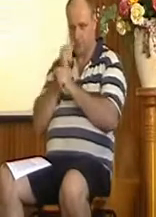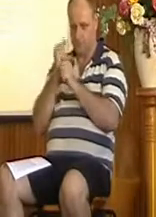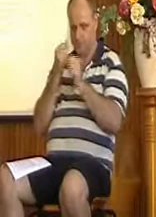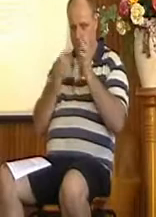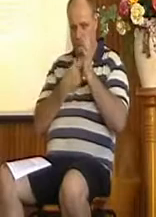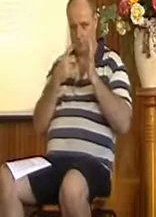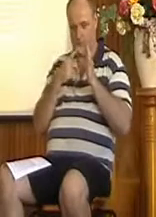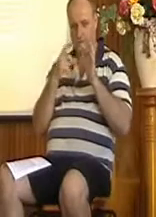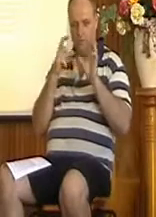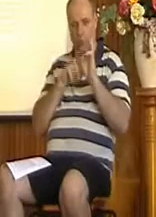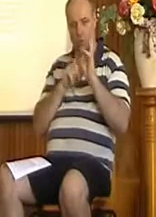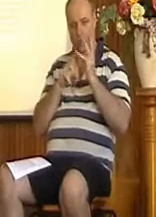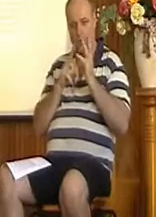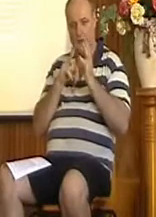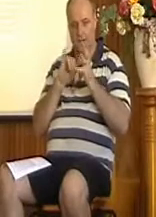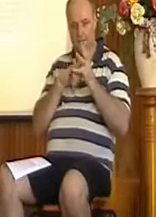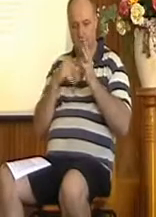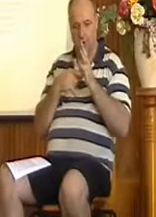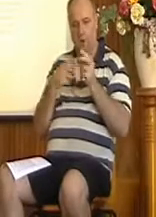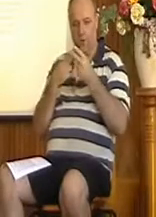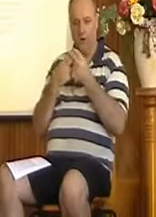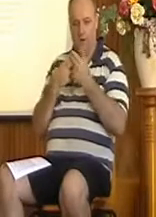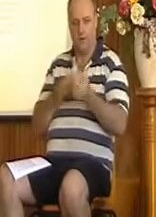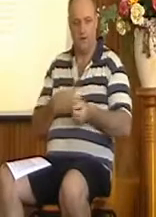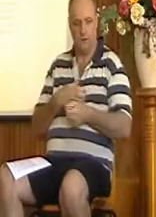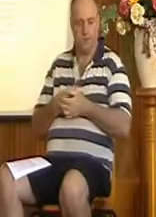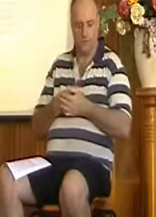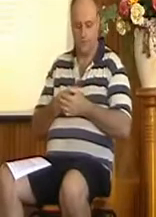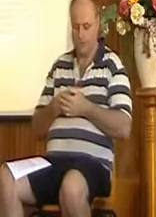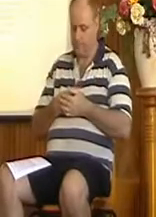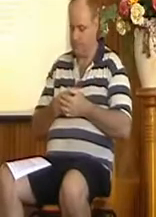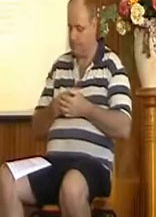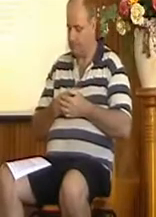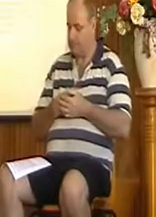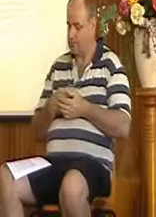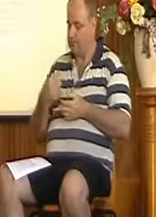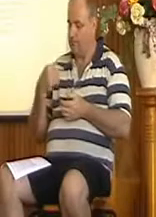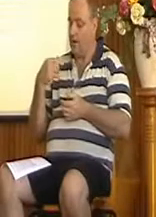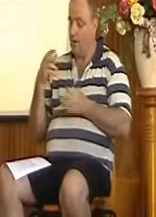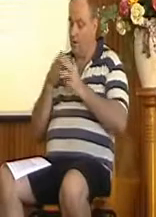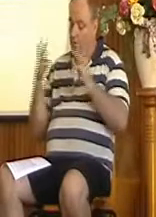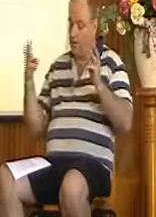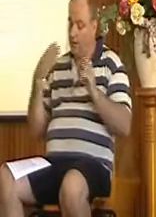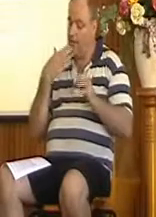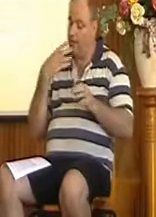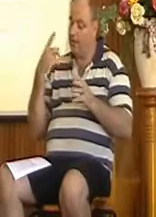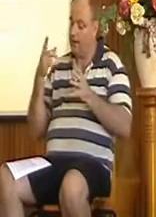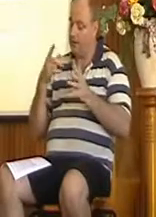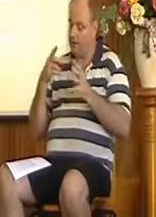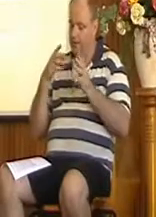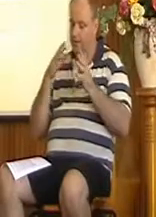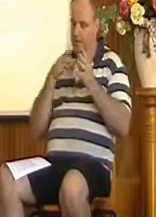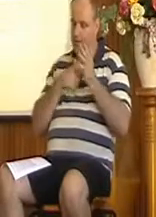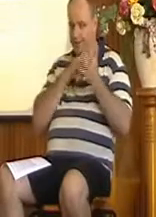Now, the word thanks gives us the word Eucharist. No need to be worried about